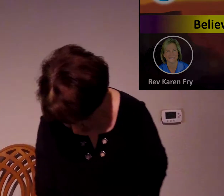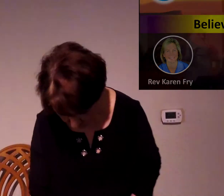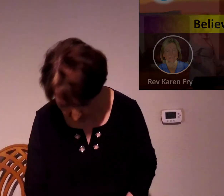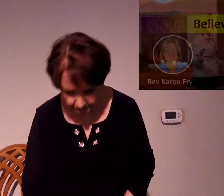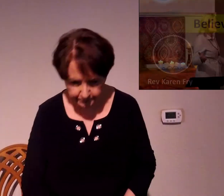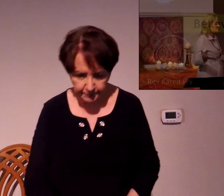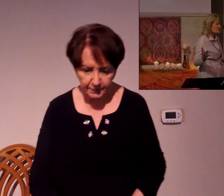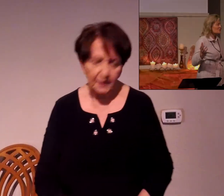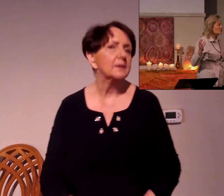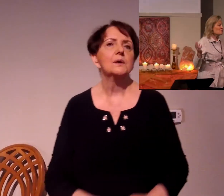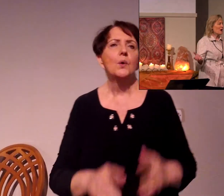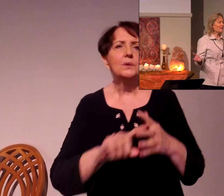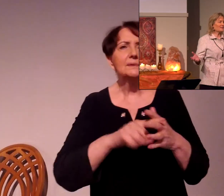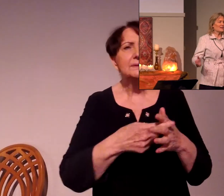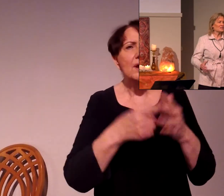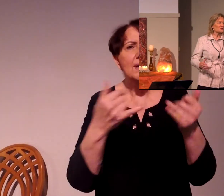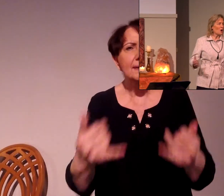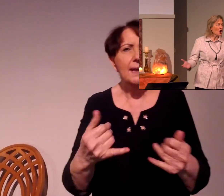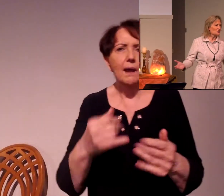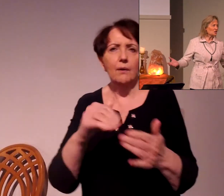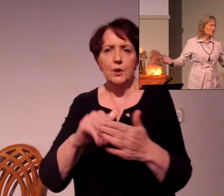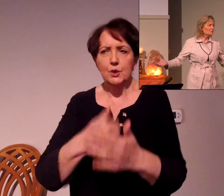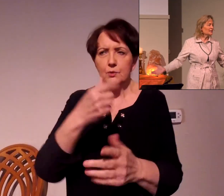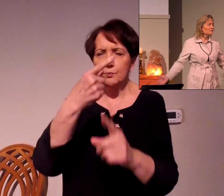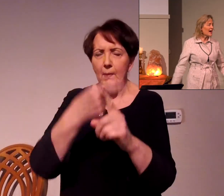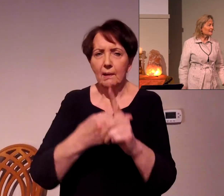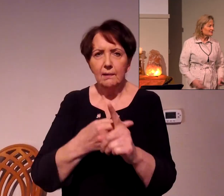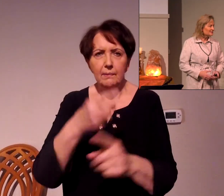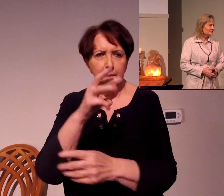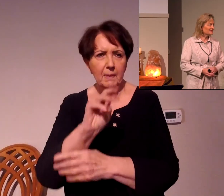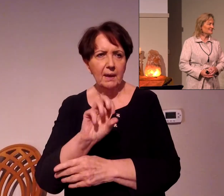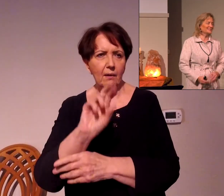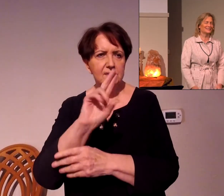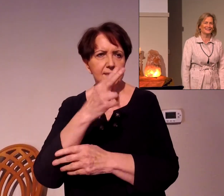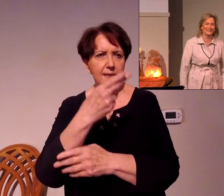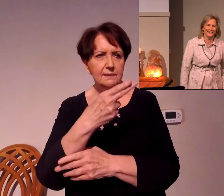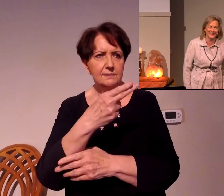We are kicking off a new month. It's March. Can you believe that?